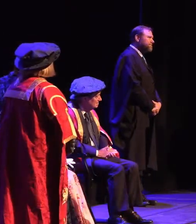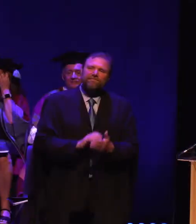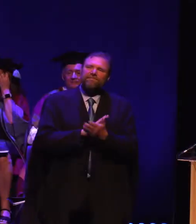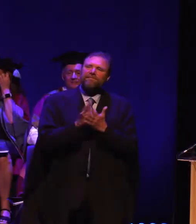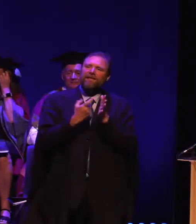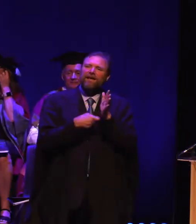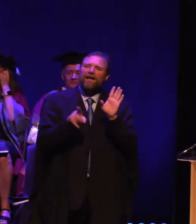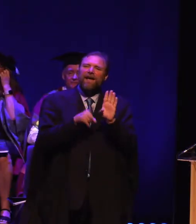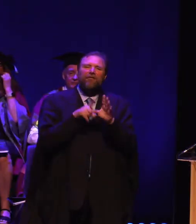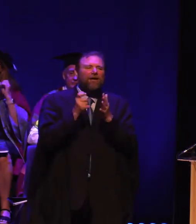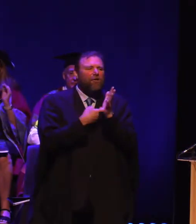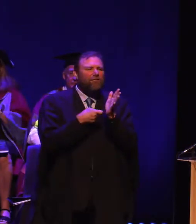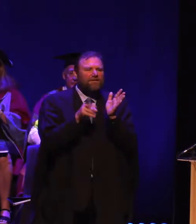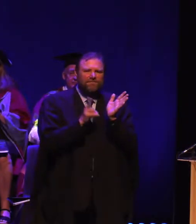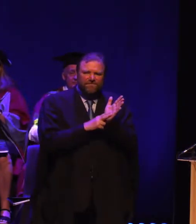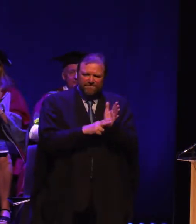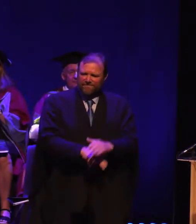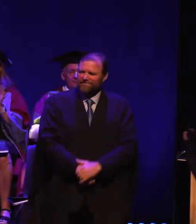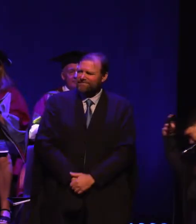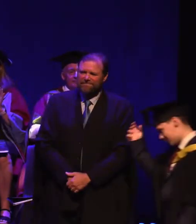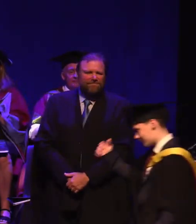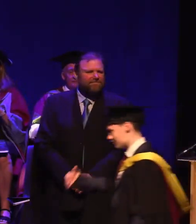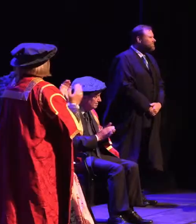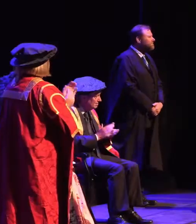Harrig Curran.